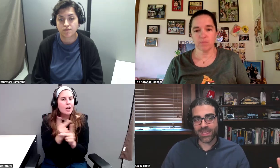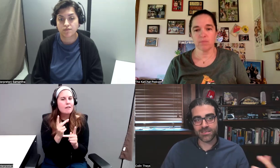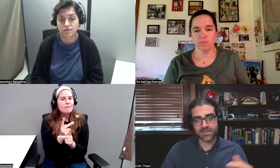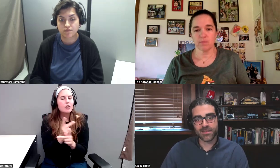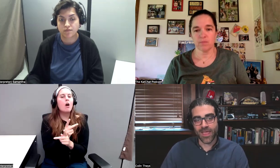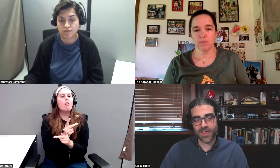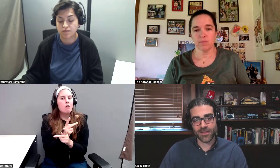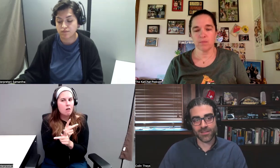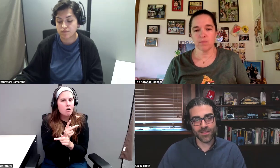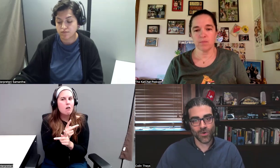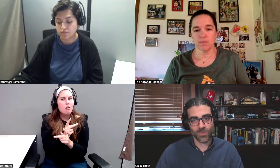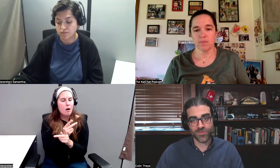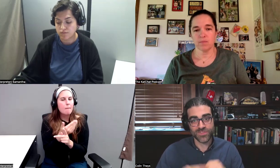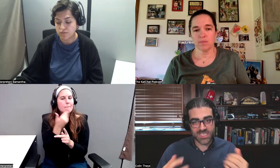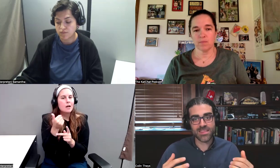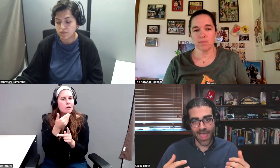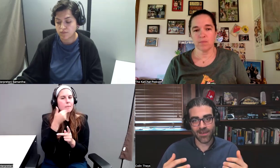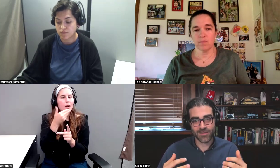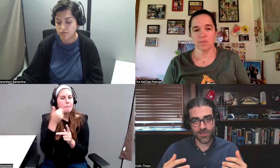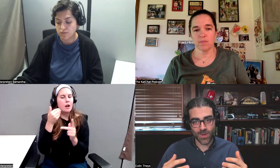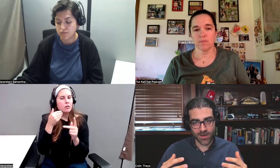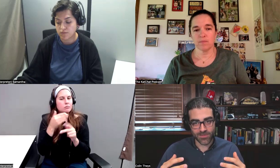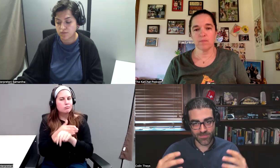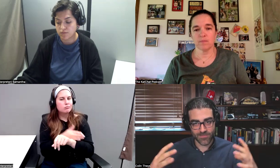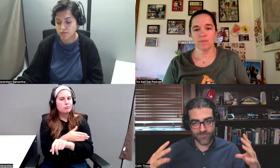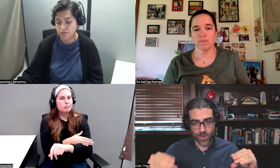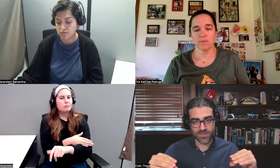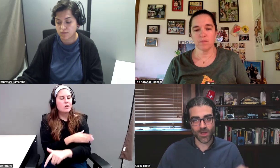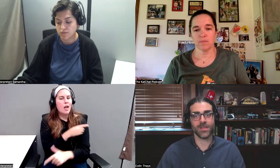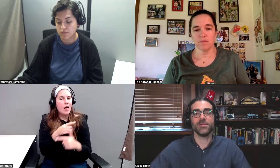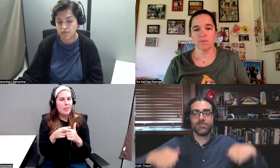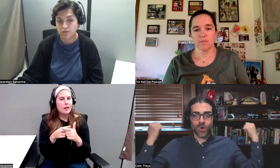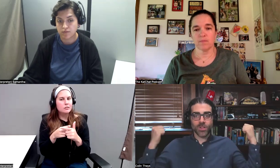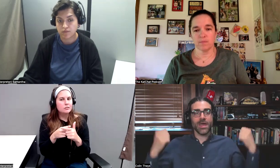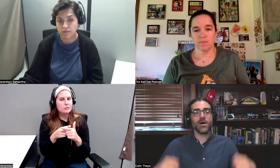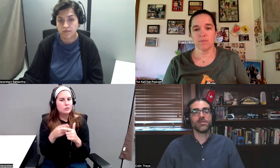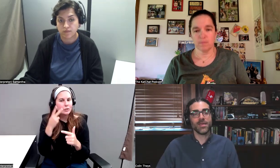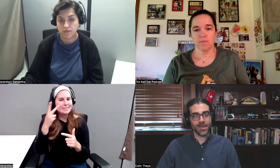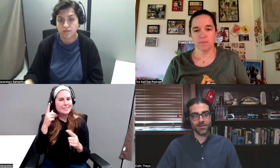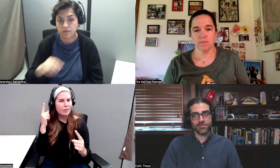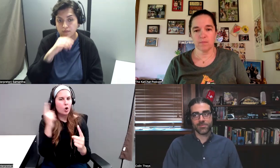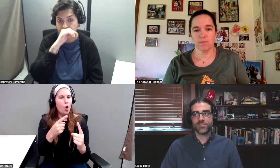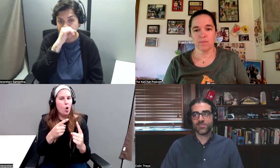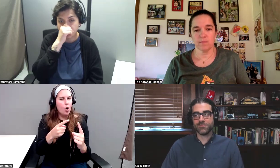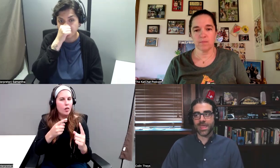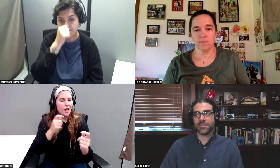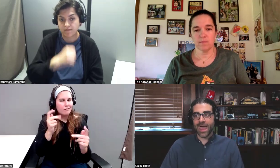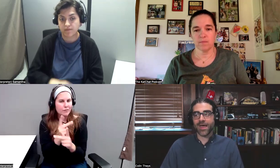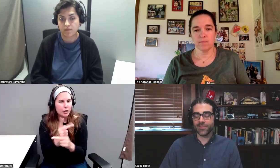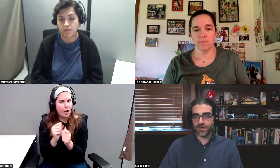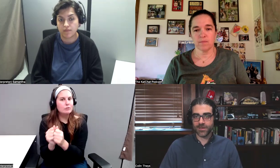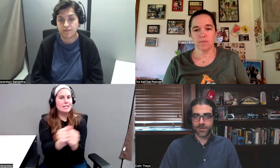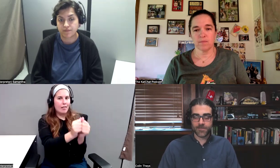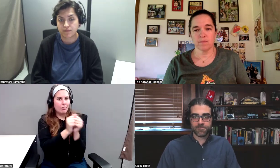line in it. And then the goal, once you've seen that, you kind of focus in on it and pull it out and make